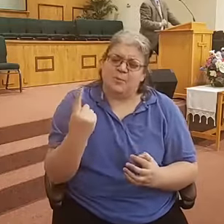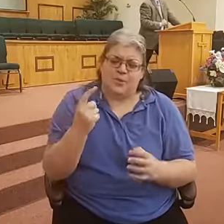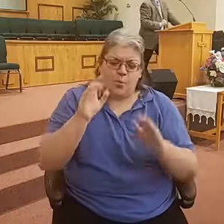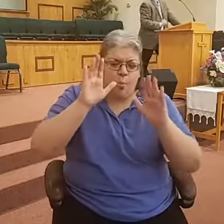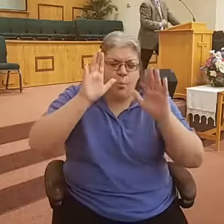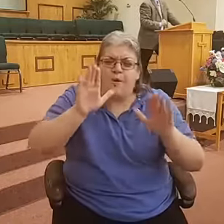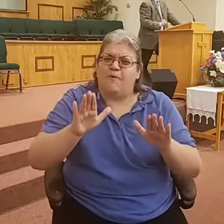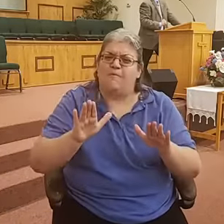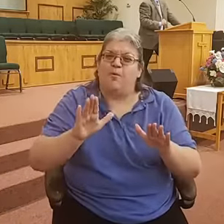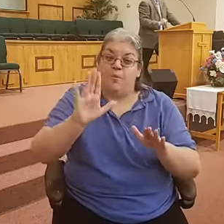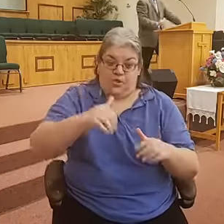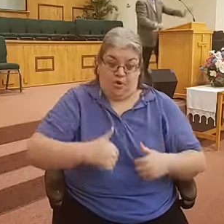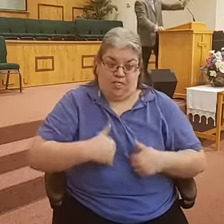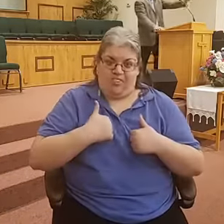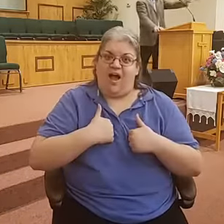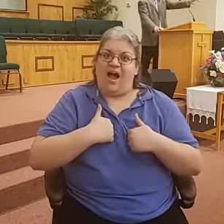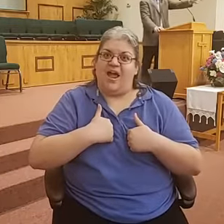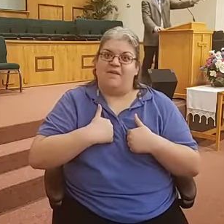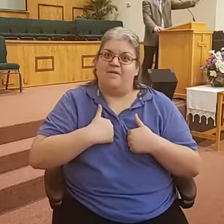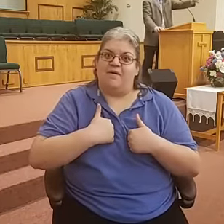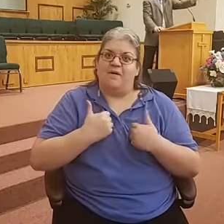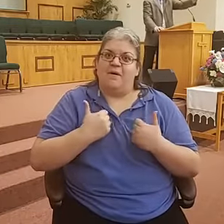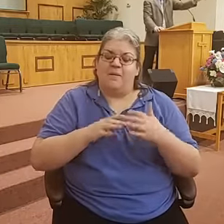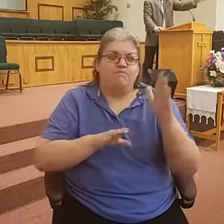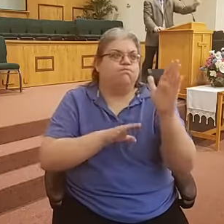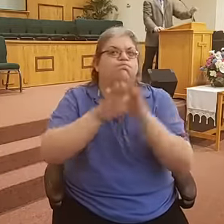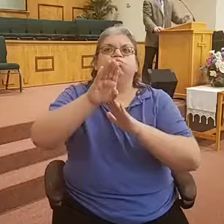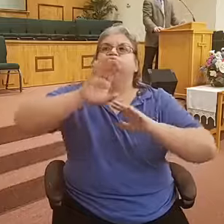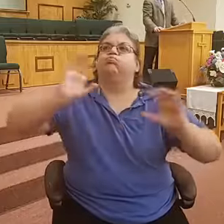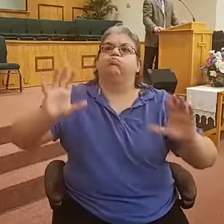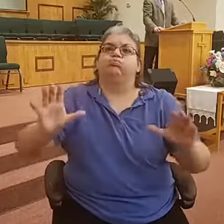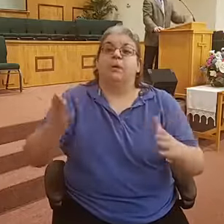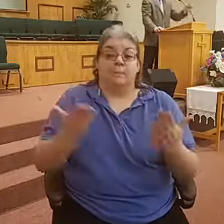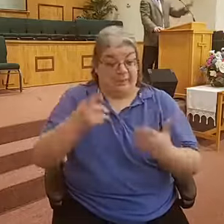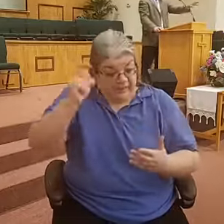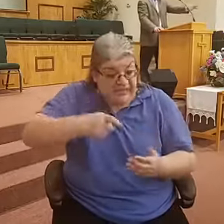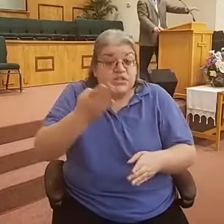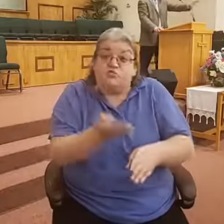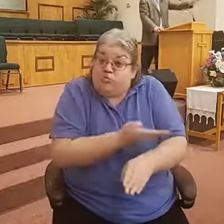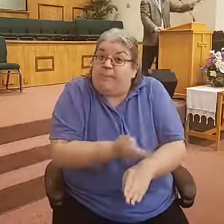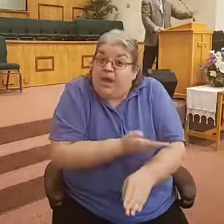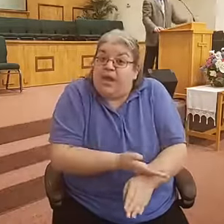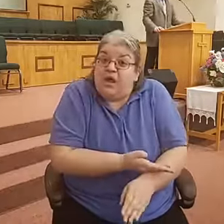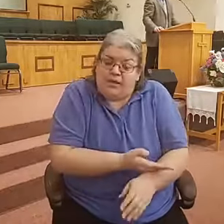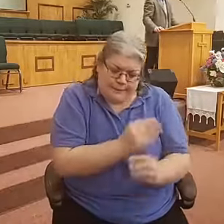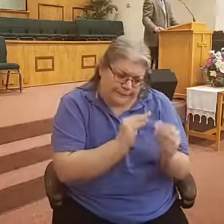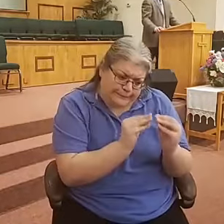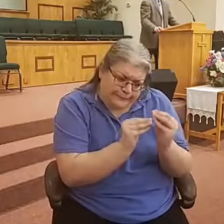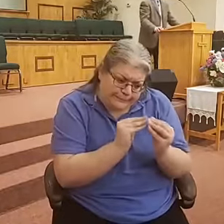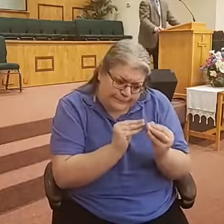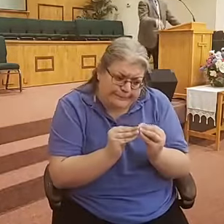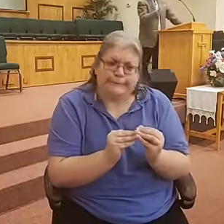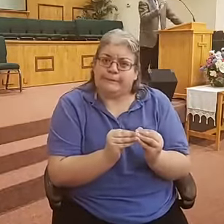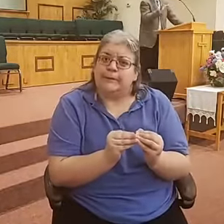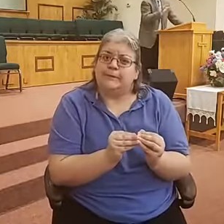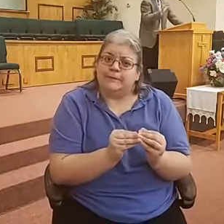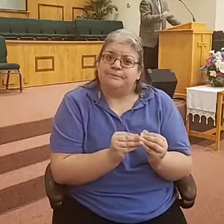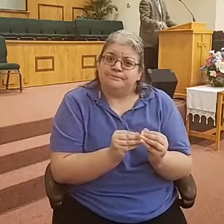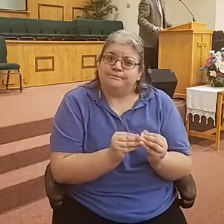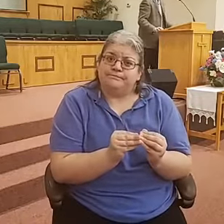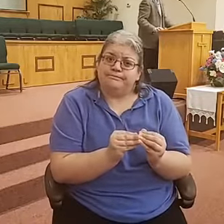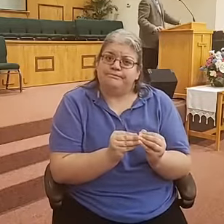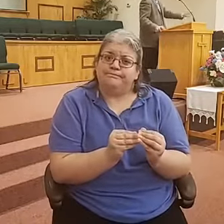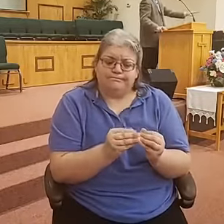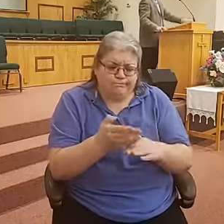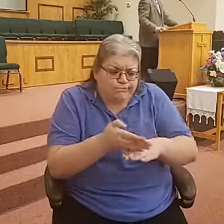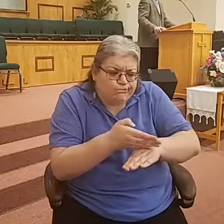life. And maybe there needs to be some repairing. Maybe there needs to be some renovation. Maybe there